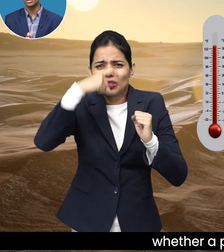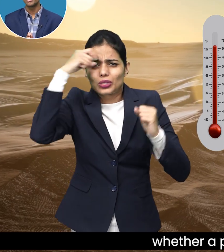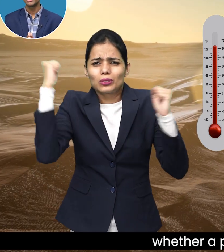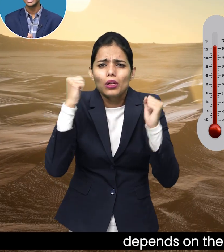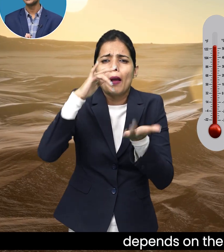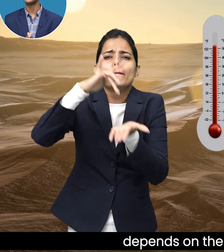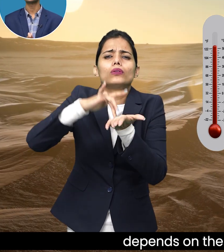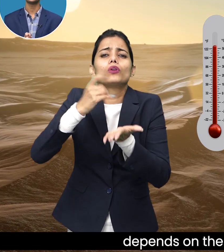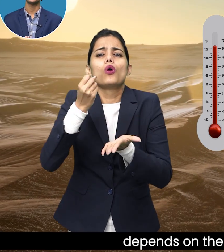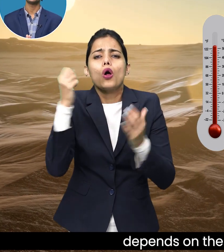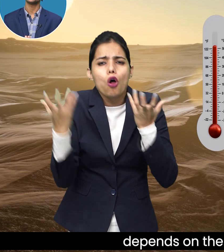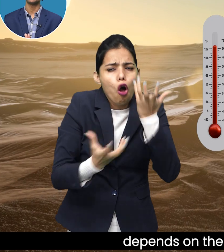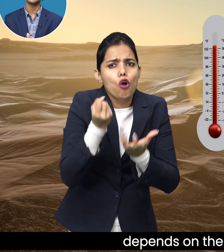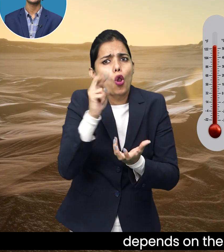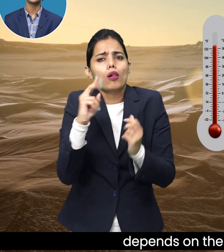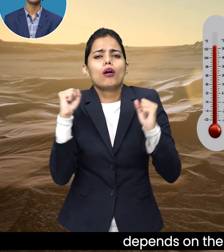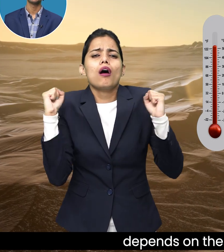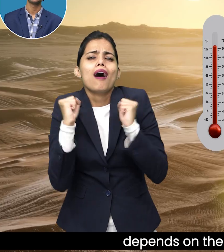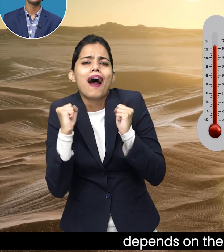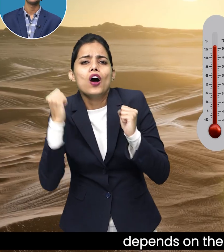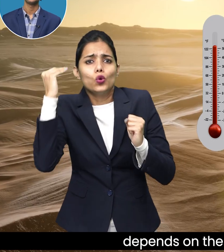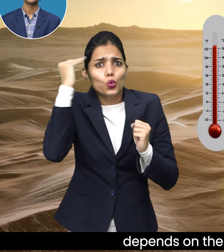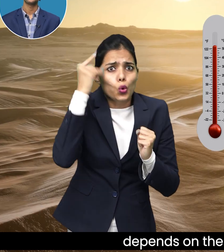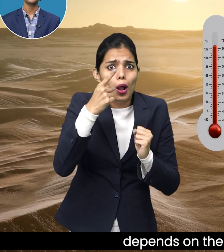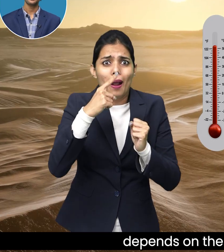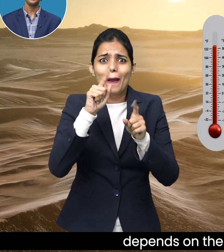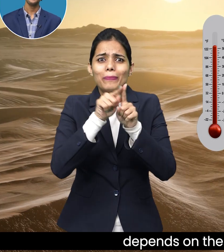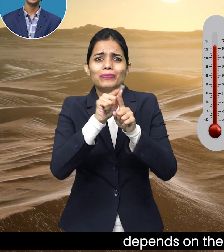or cold depends on the weather of that place.